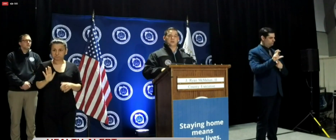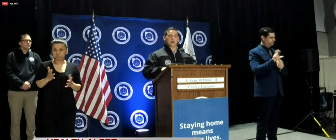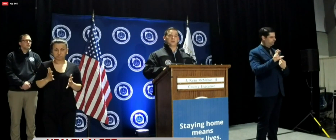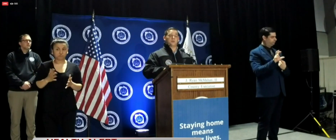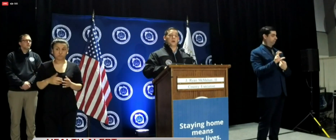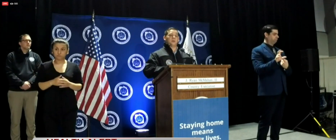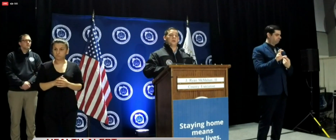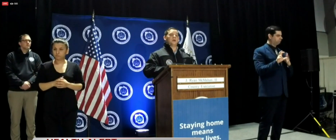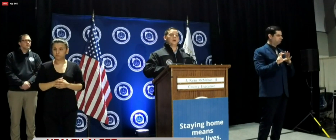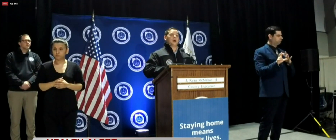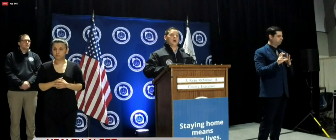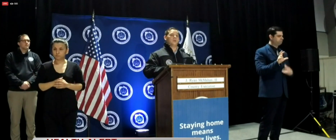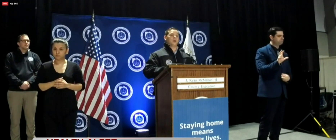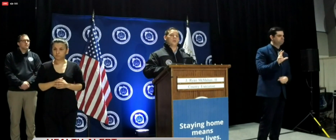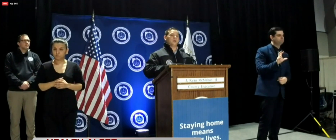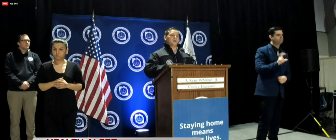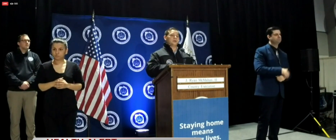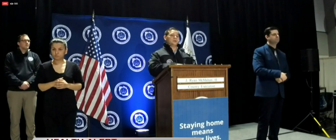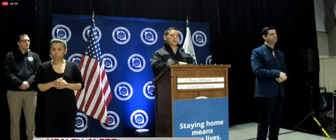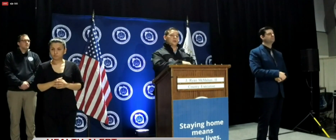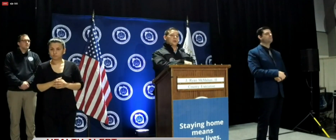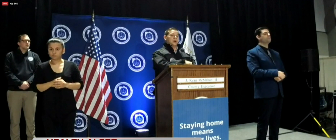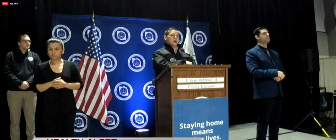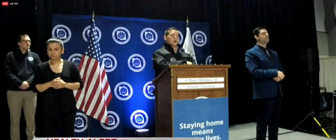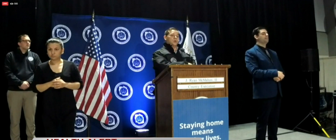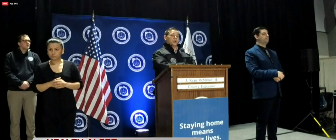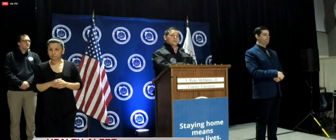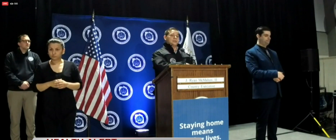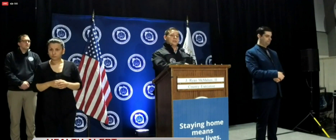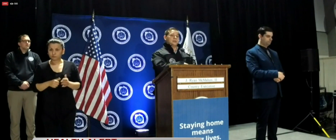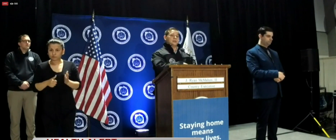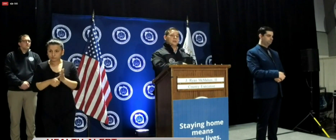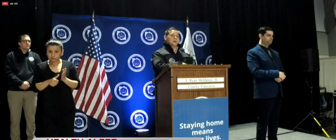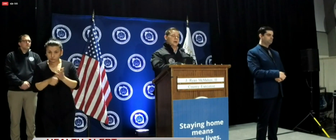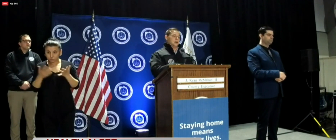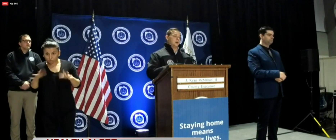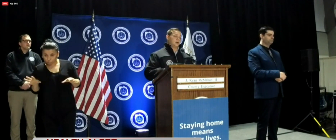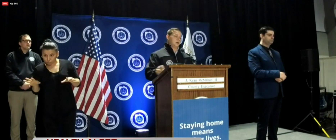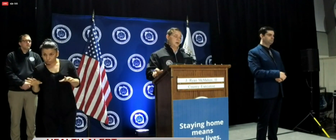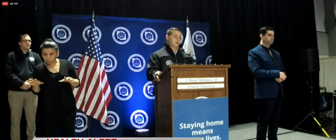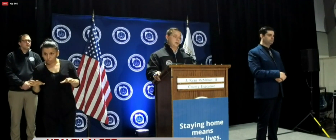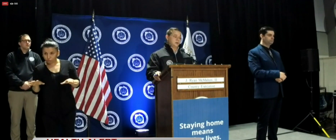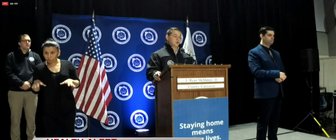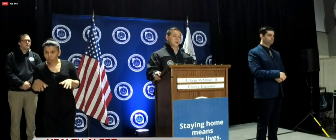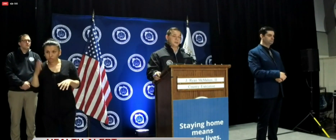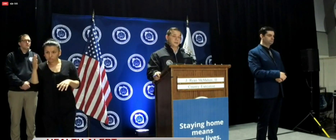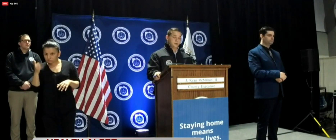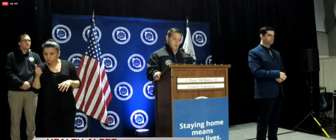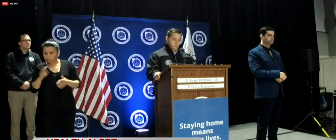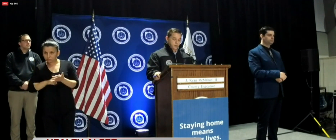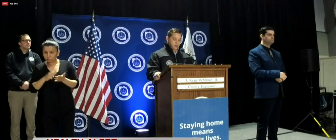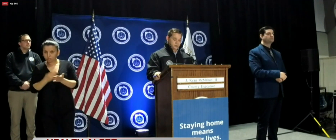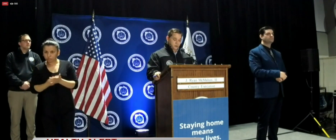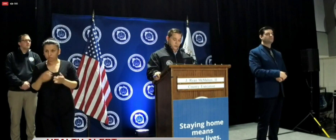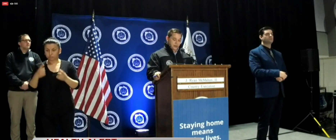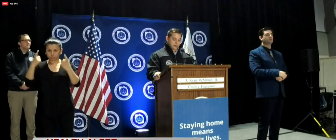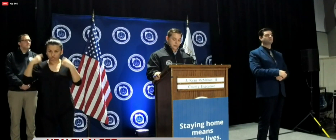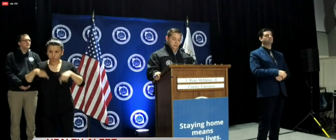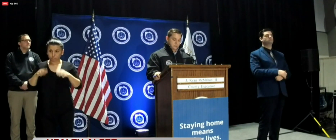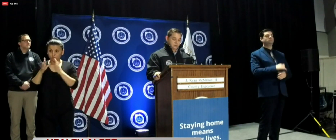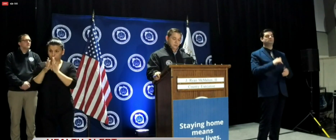which gives our health department more ability to quarantine and treat. But